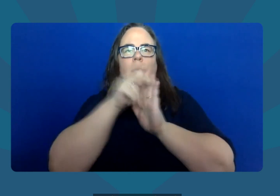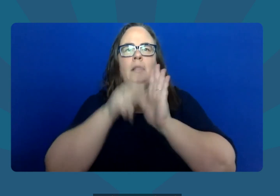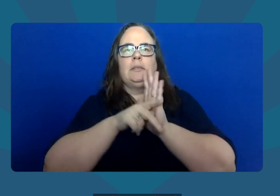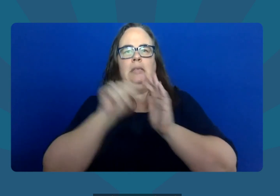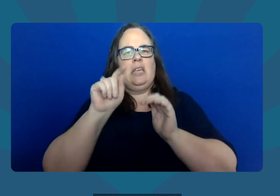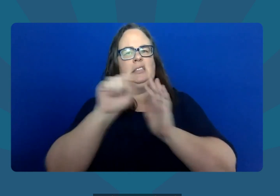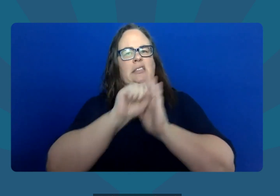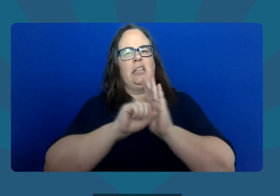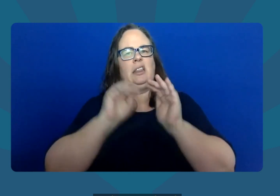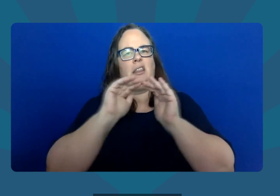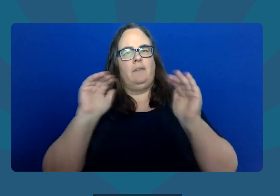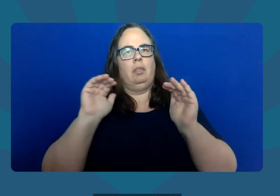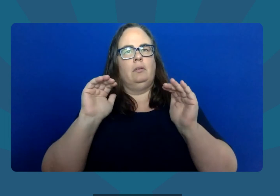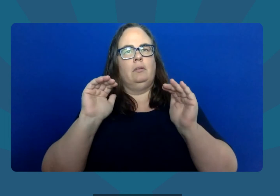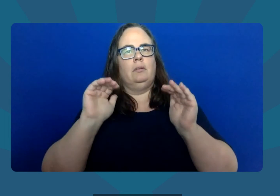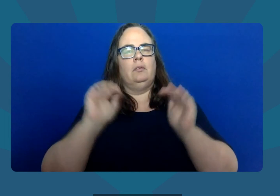at the state level.